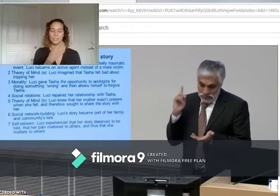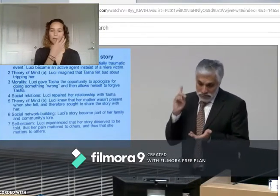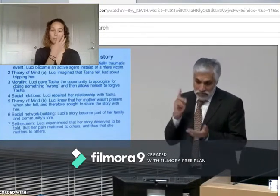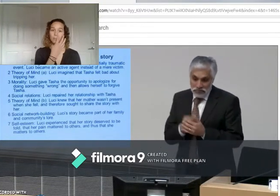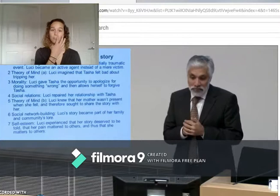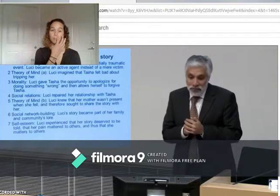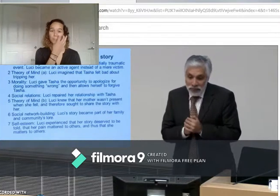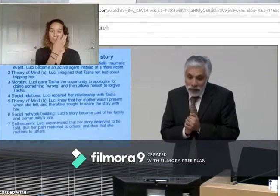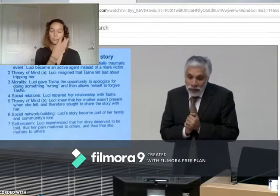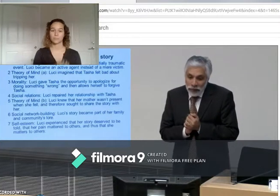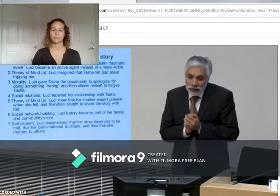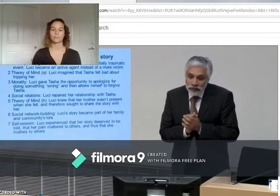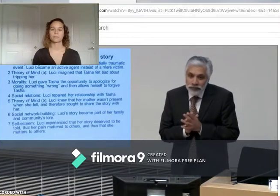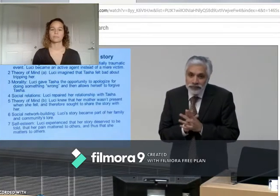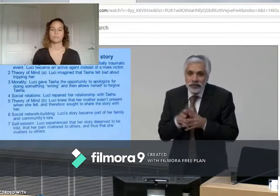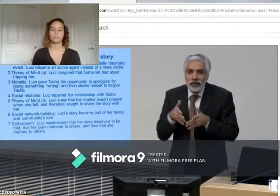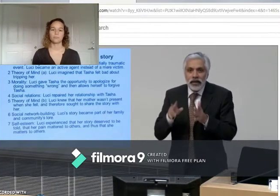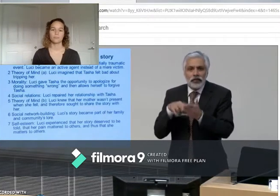Each word has power.